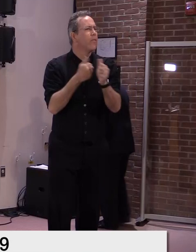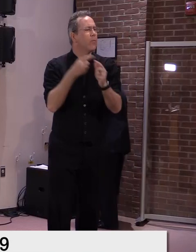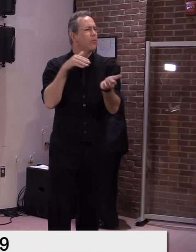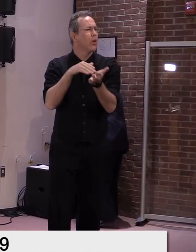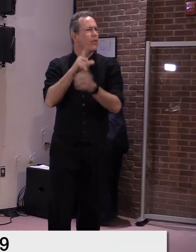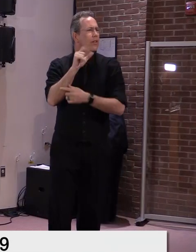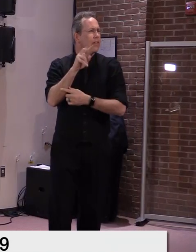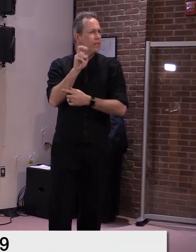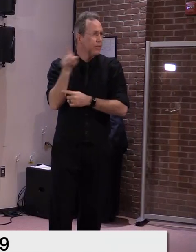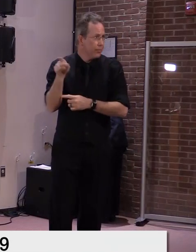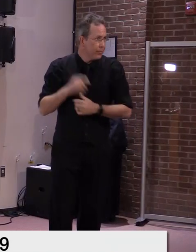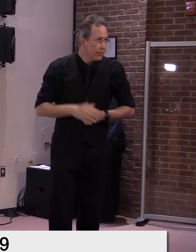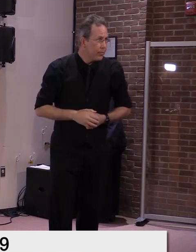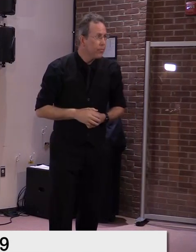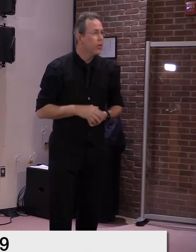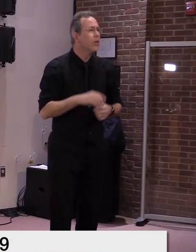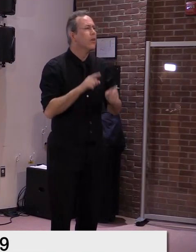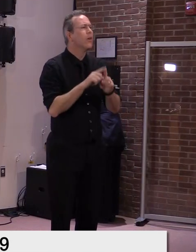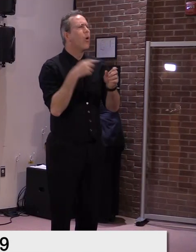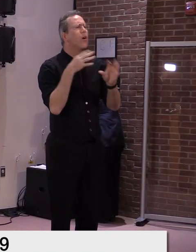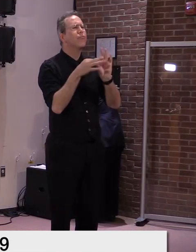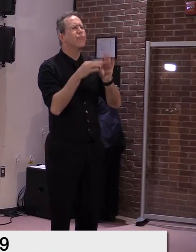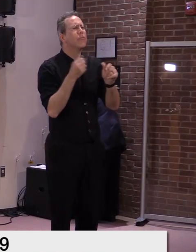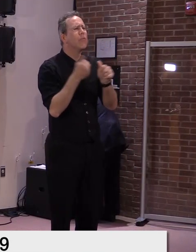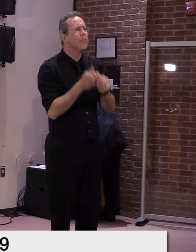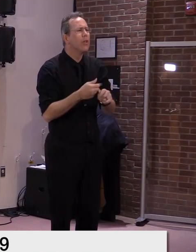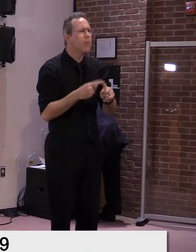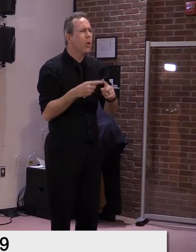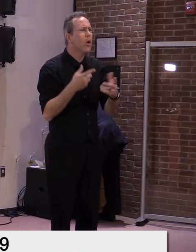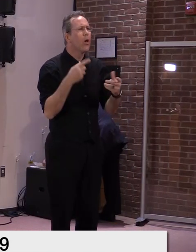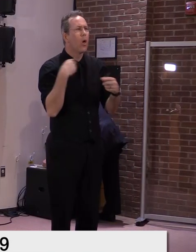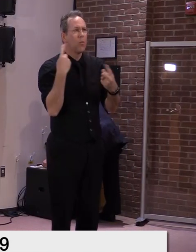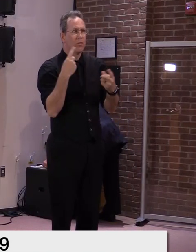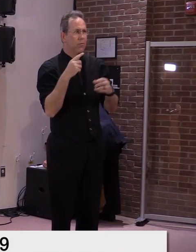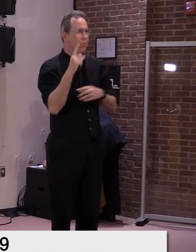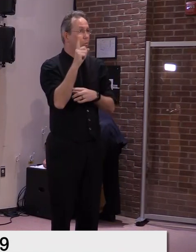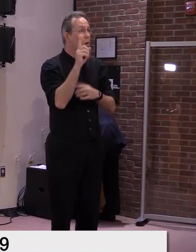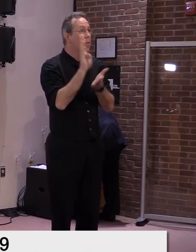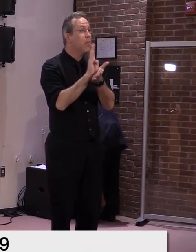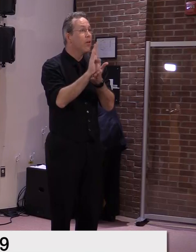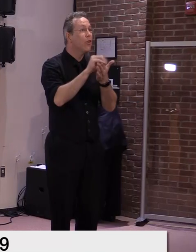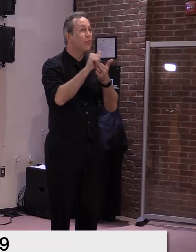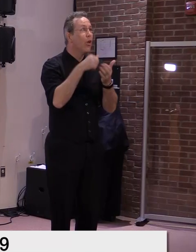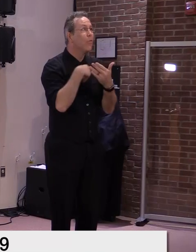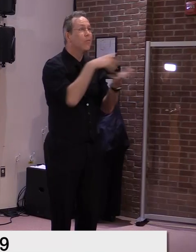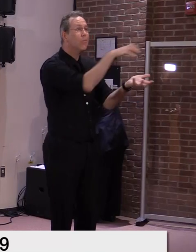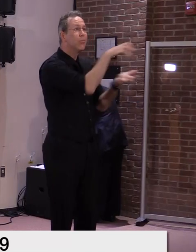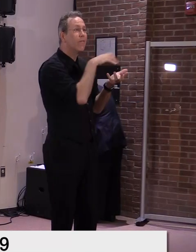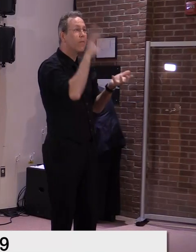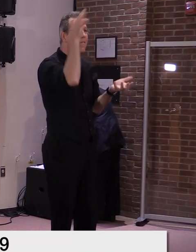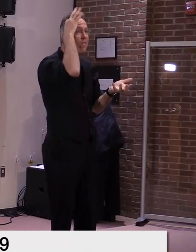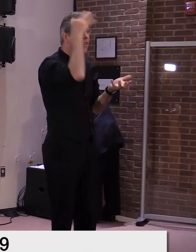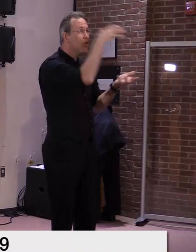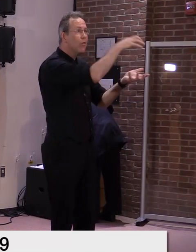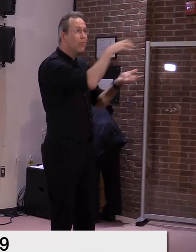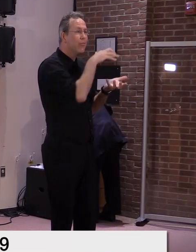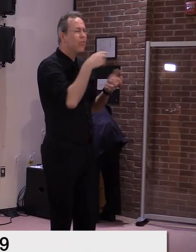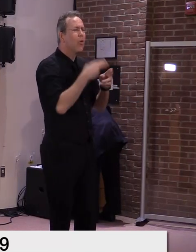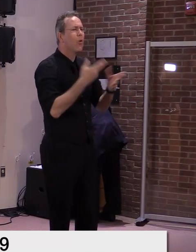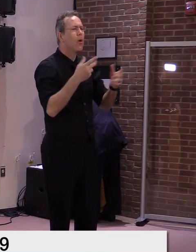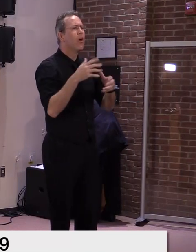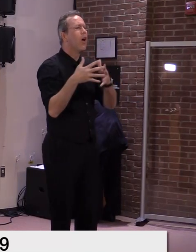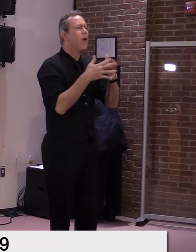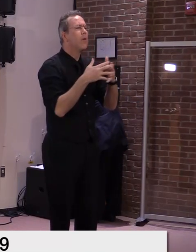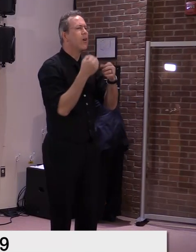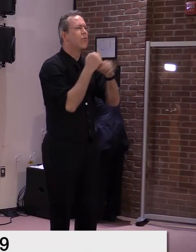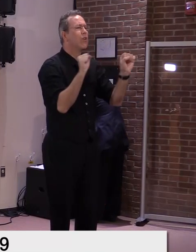briefly highlight our proposal for the nearly $1 billion we'll be receiving from the American Rescue Package and talk about the launch of